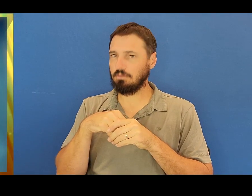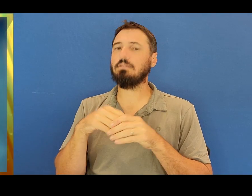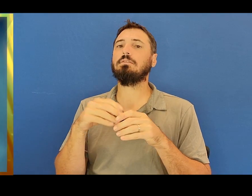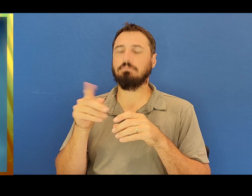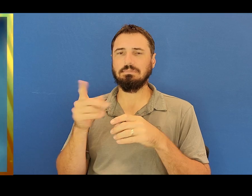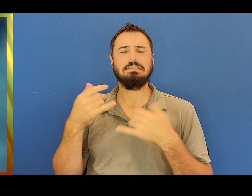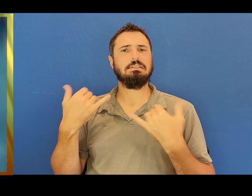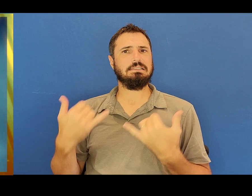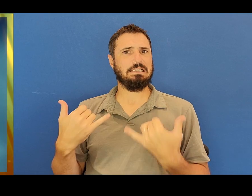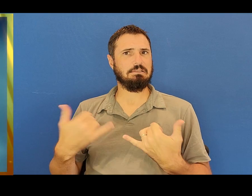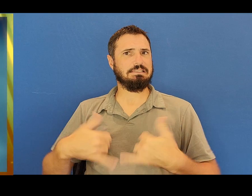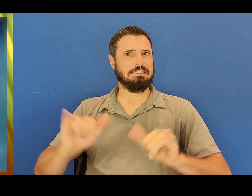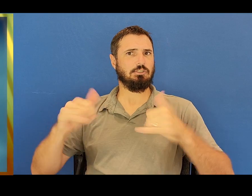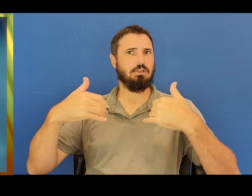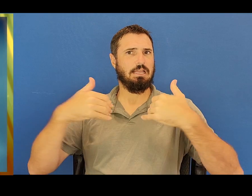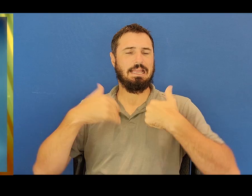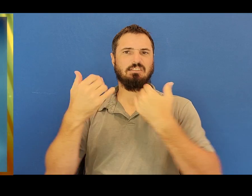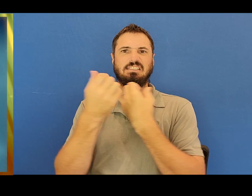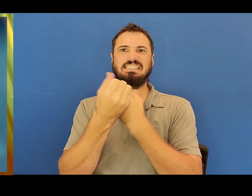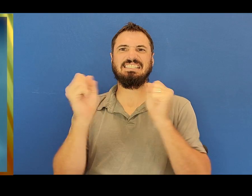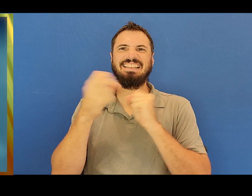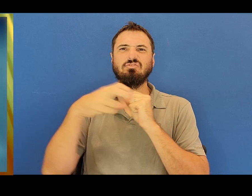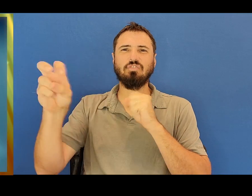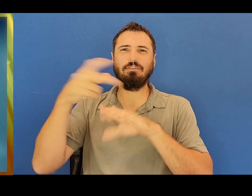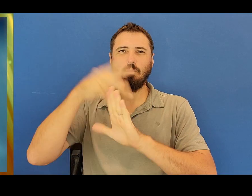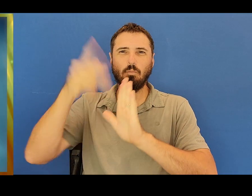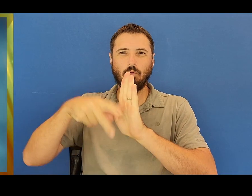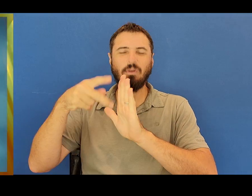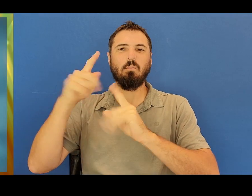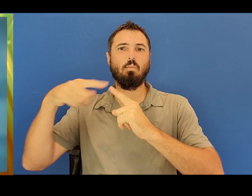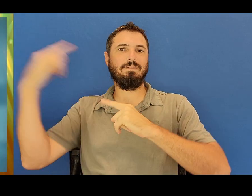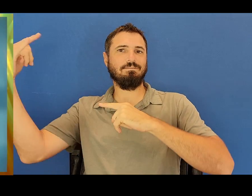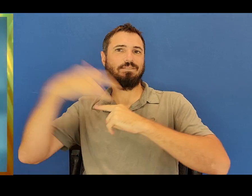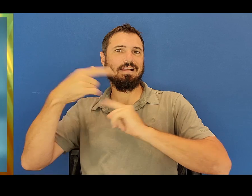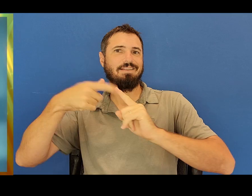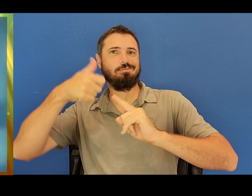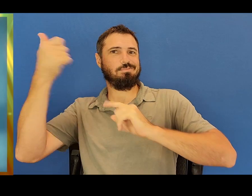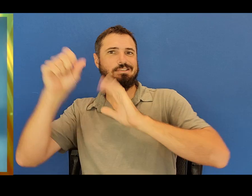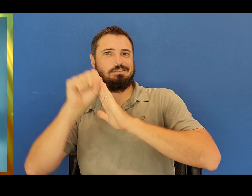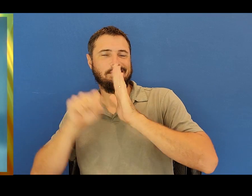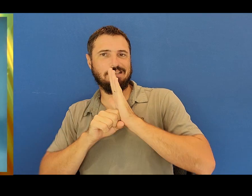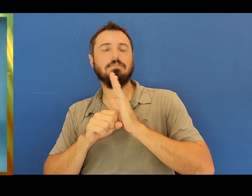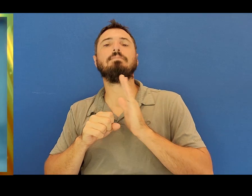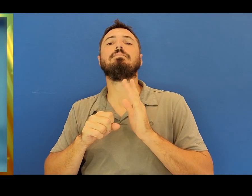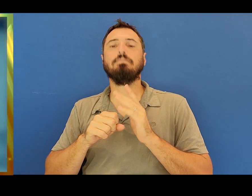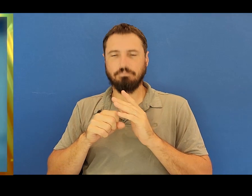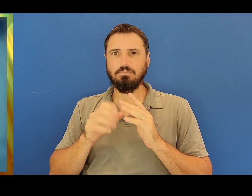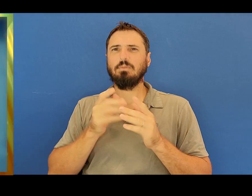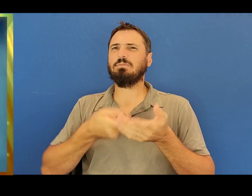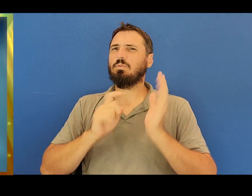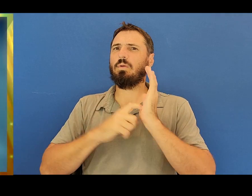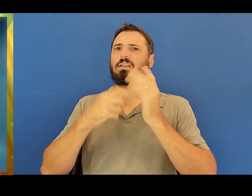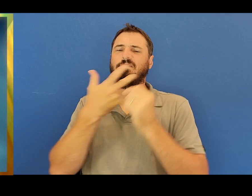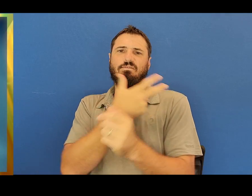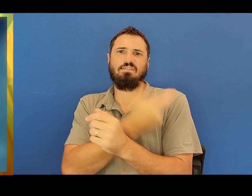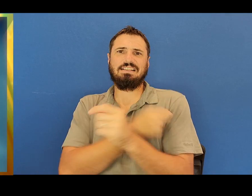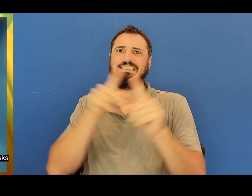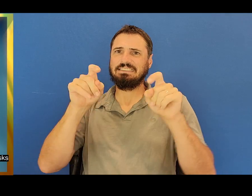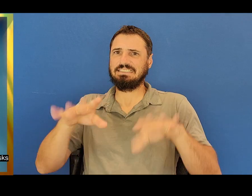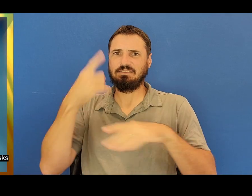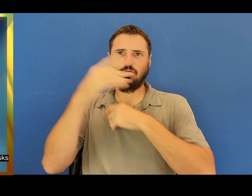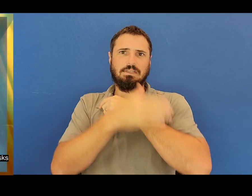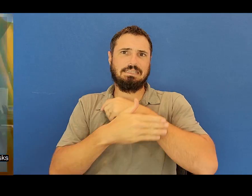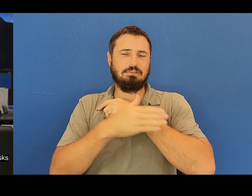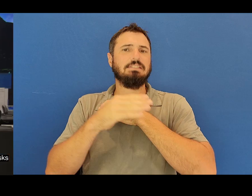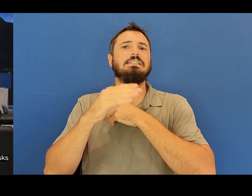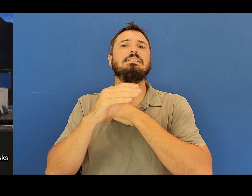maintaining safe travels procedures for travel to Hawaii from out of state, and requiring vaccination or testing for county employees.